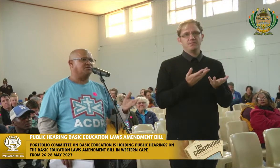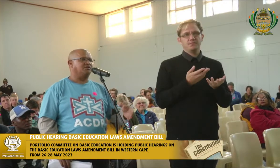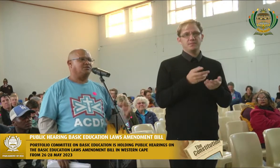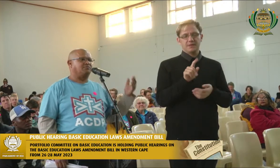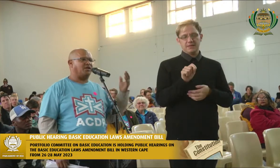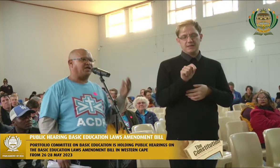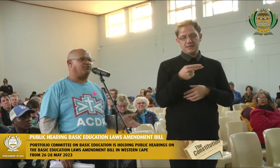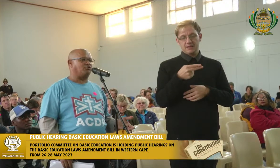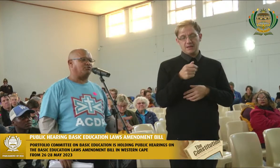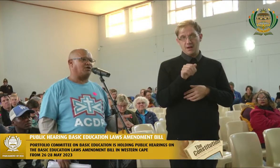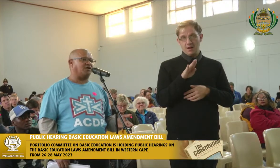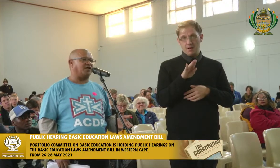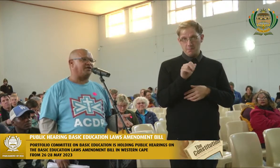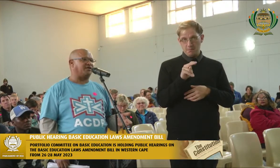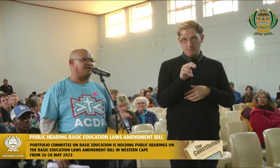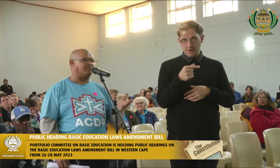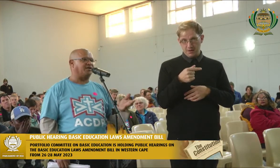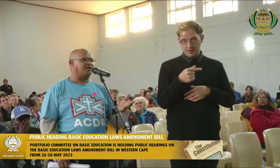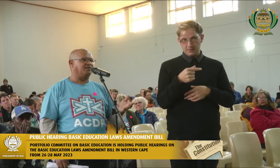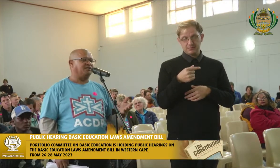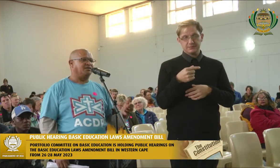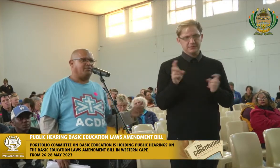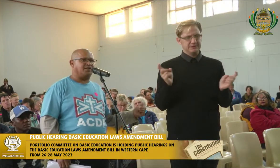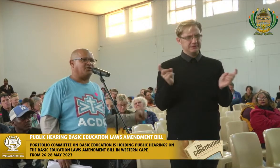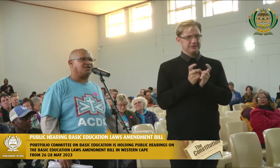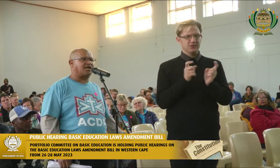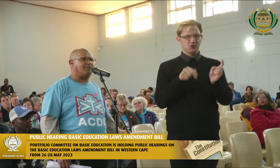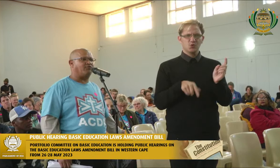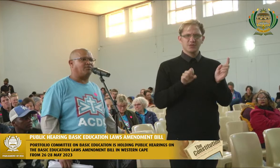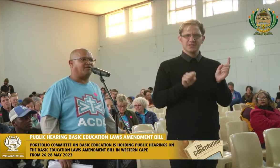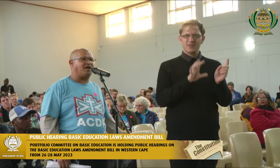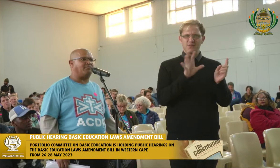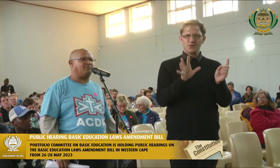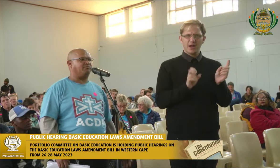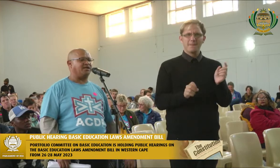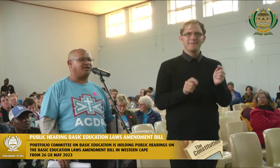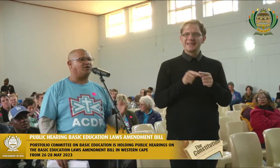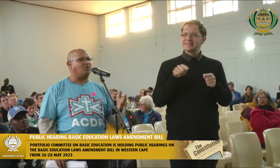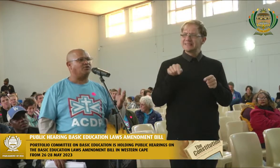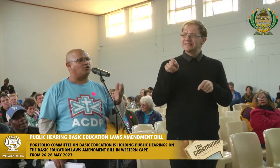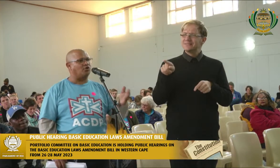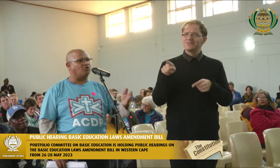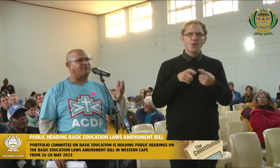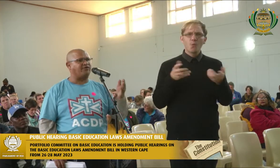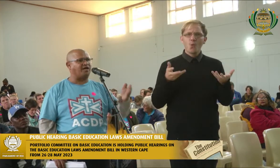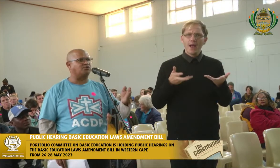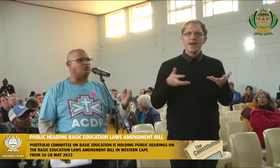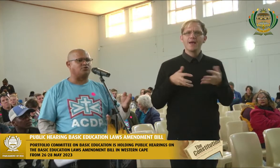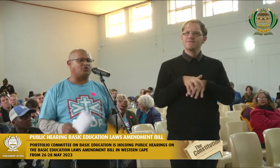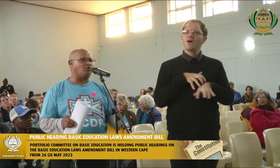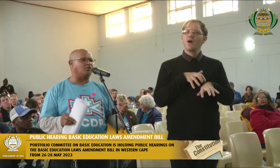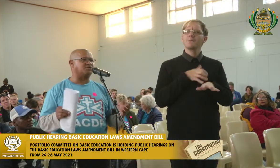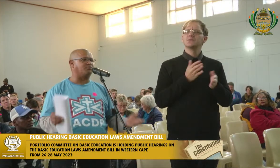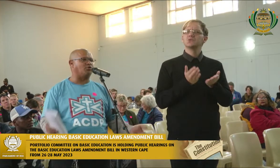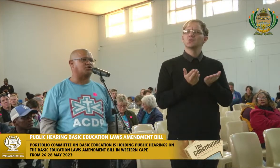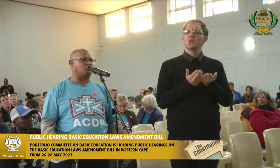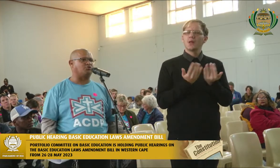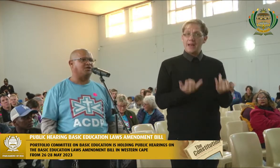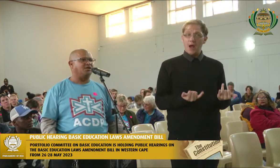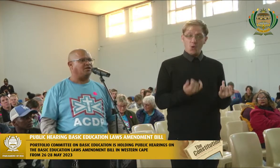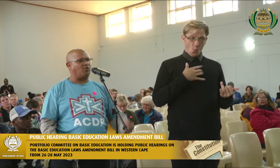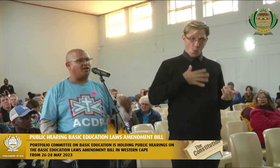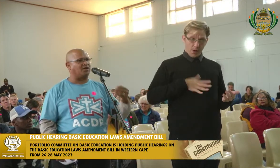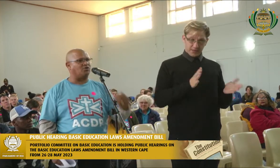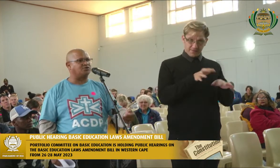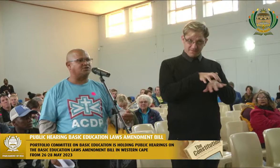Floors playing for South Africa rugby, but he was coming from the farm. But now they want to close the farm schools and all the small